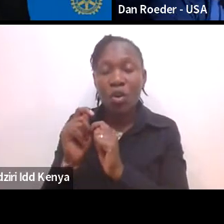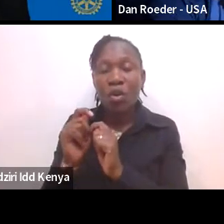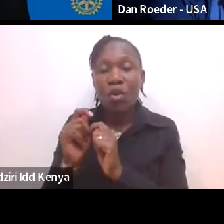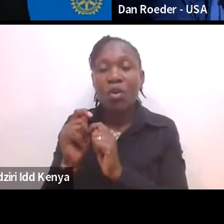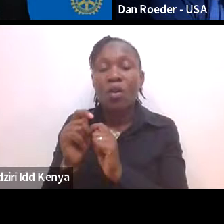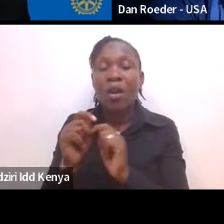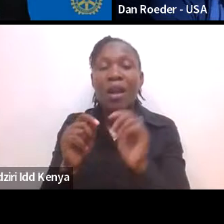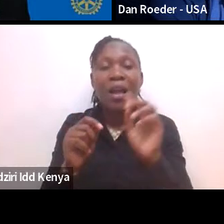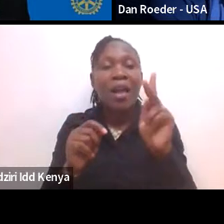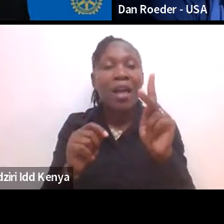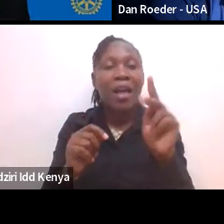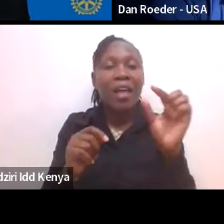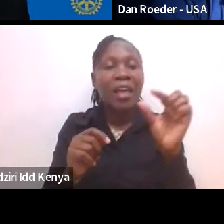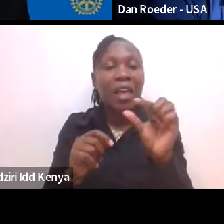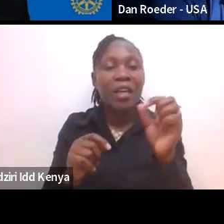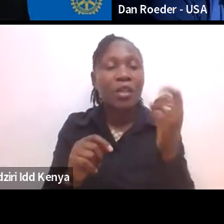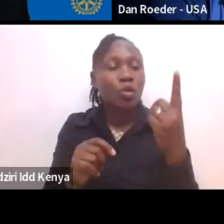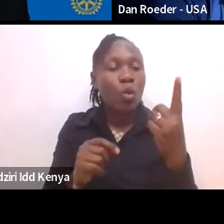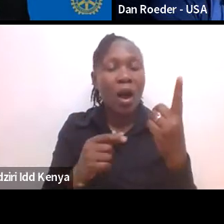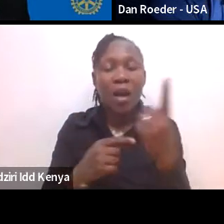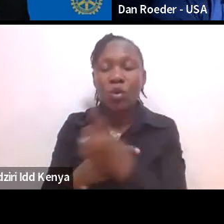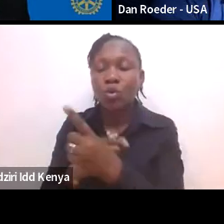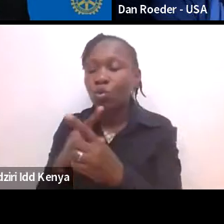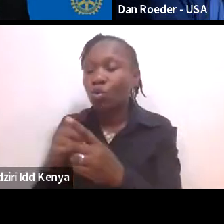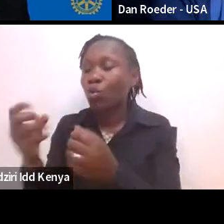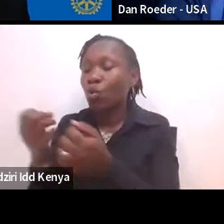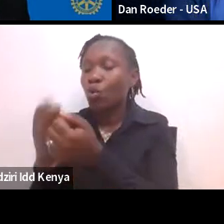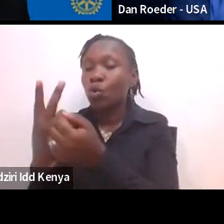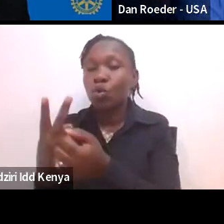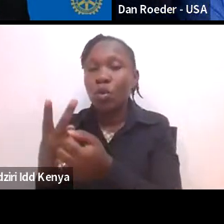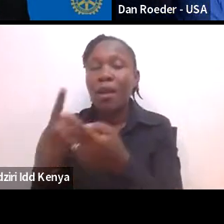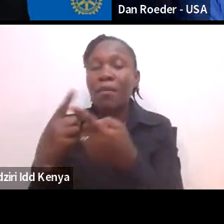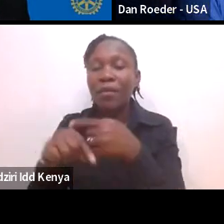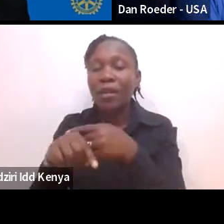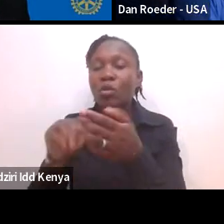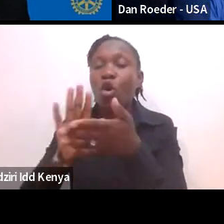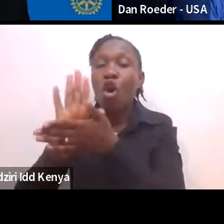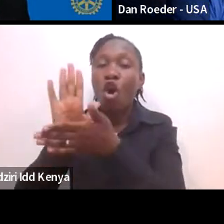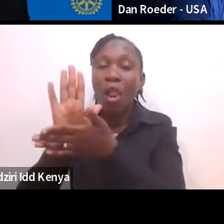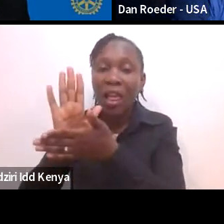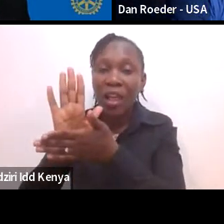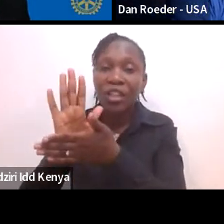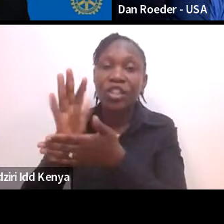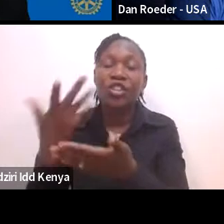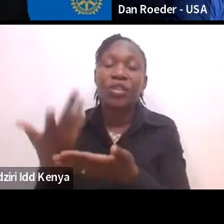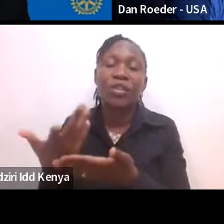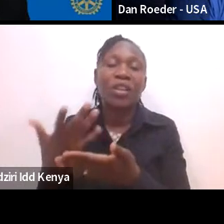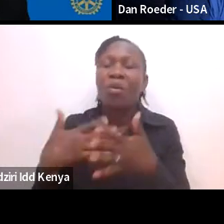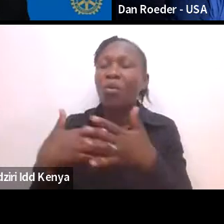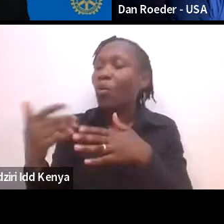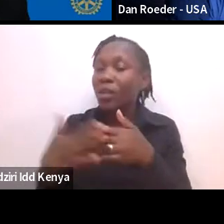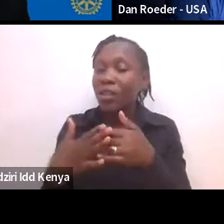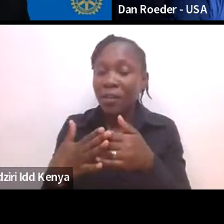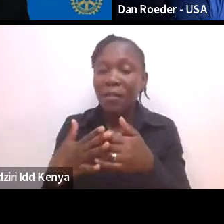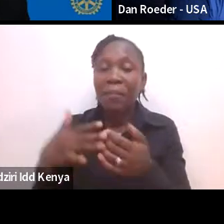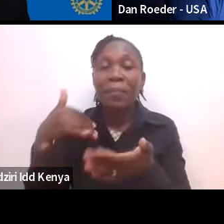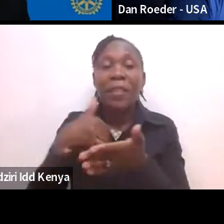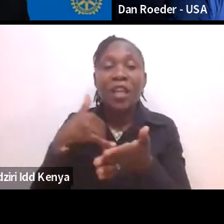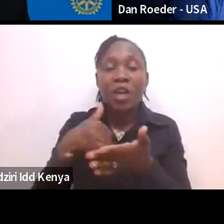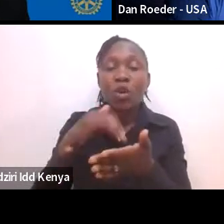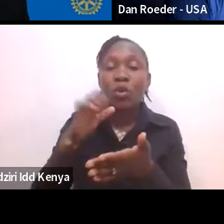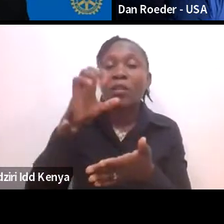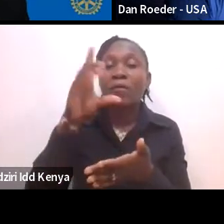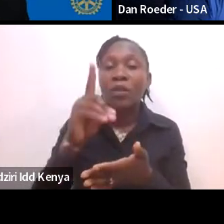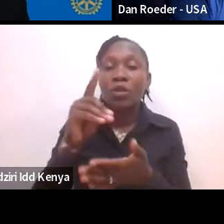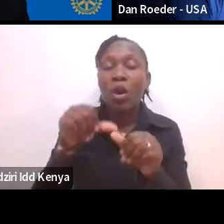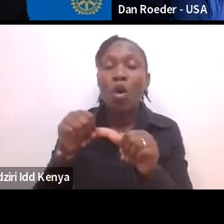12 and into college or whatever it may be. Inclusive education continues